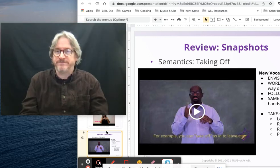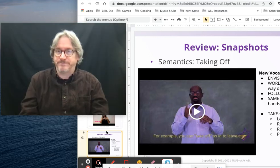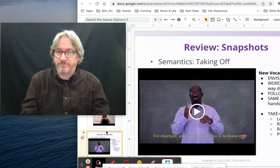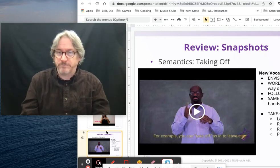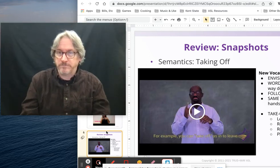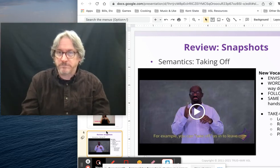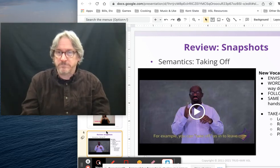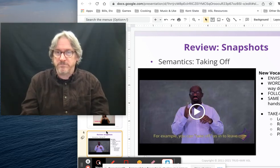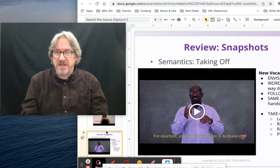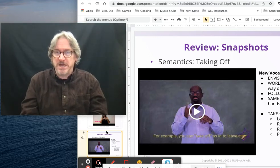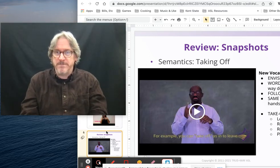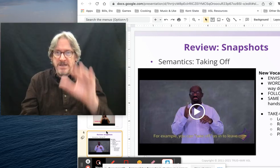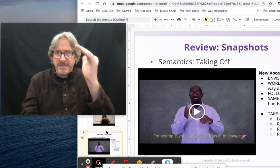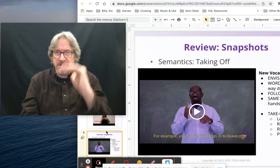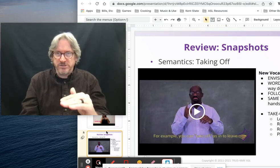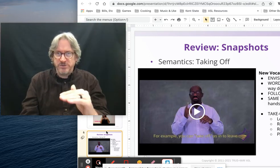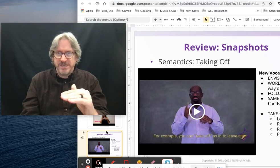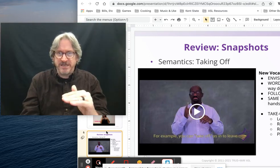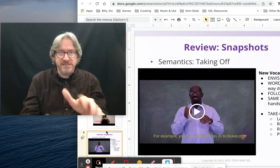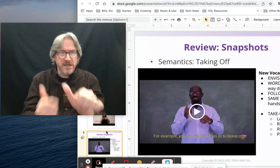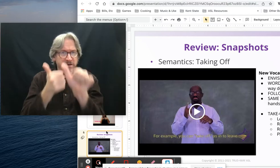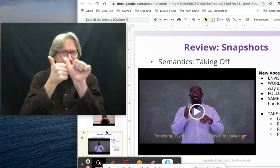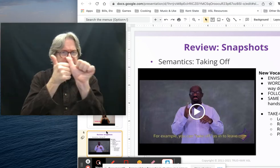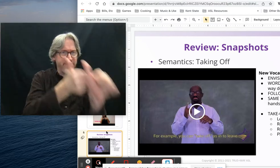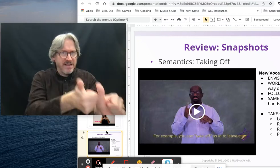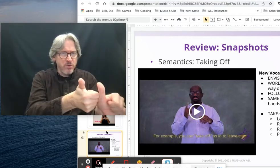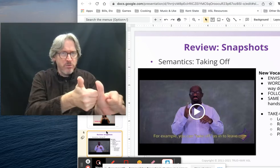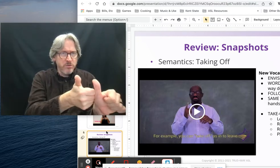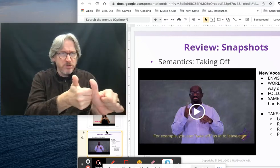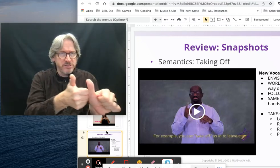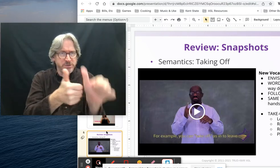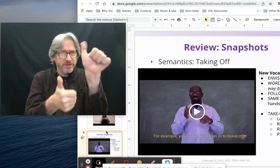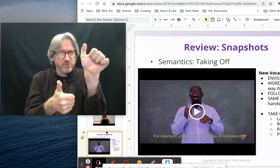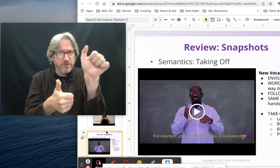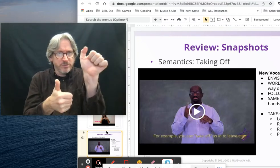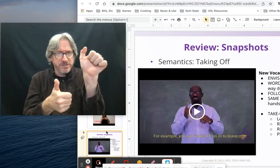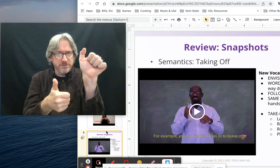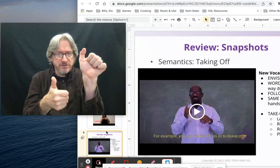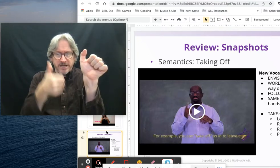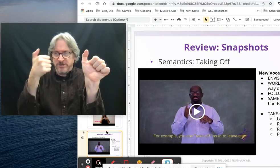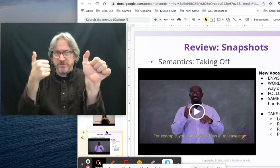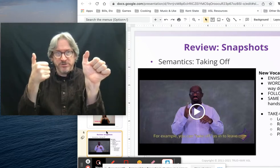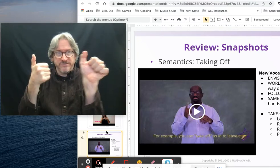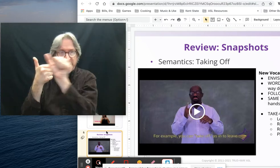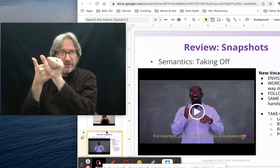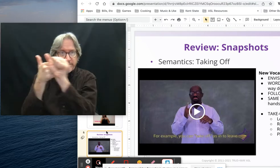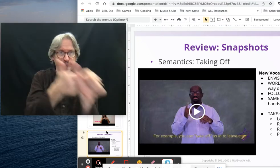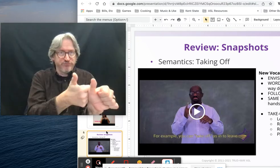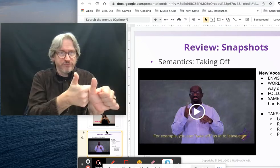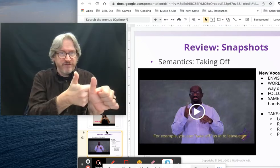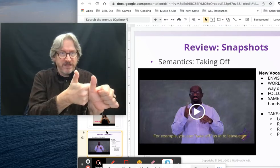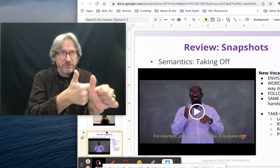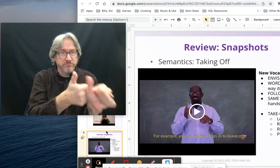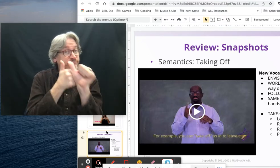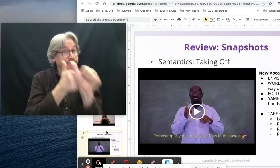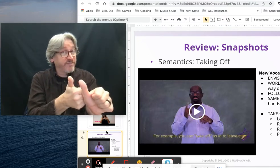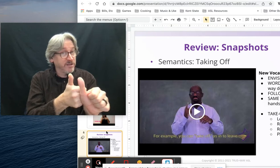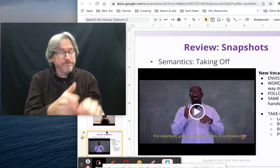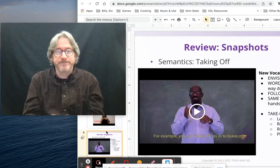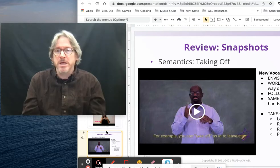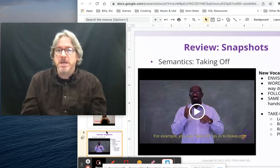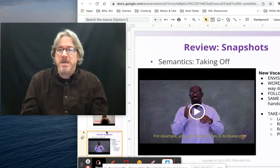off. He also signs follow. So here's one person, and here's the person following. Follow.